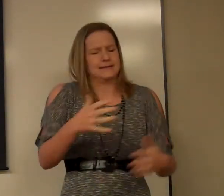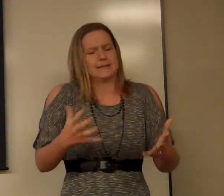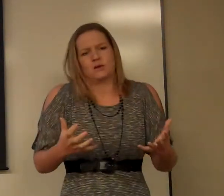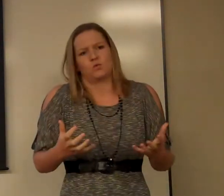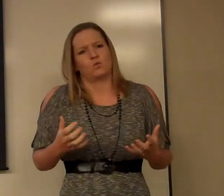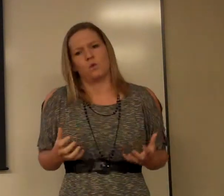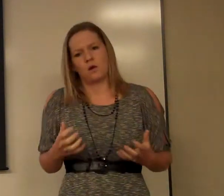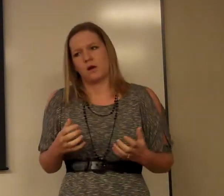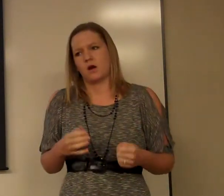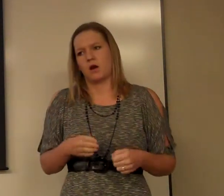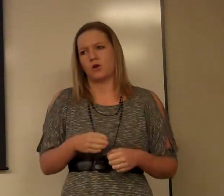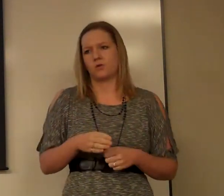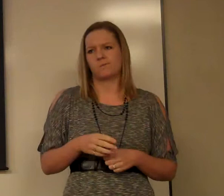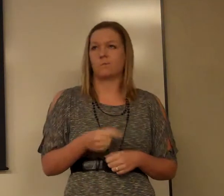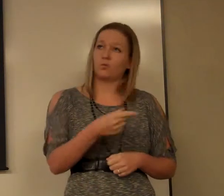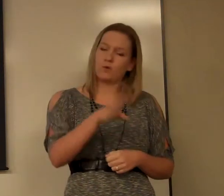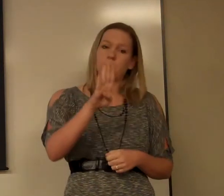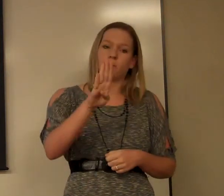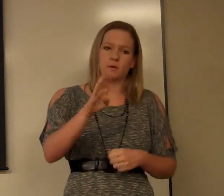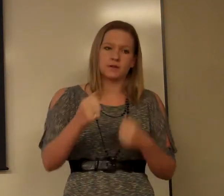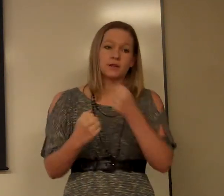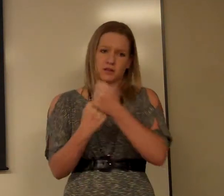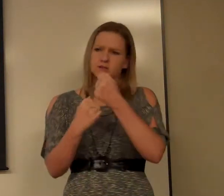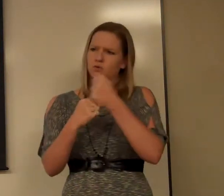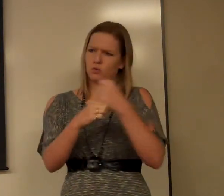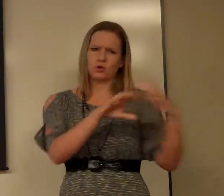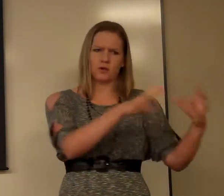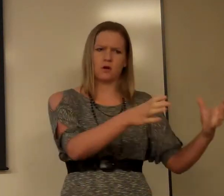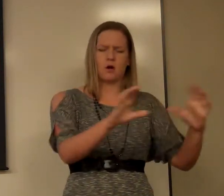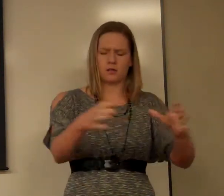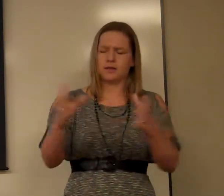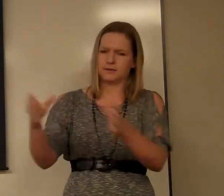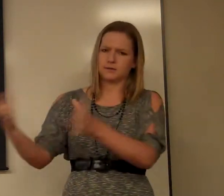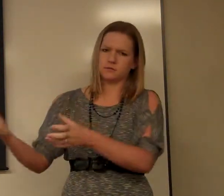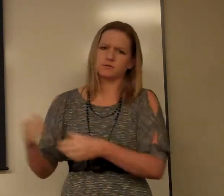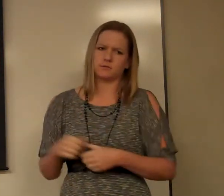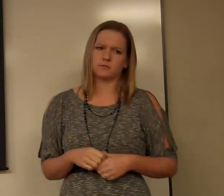supported the colonies.